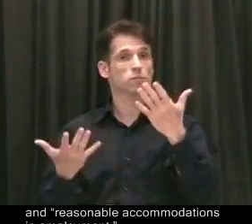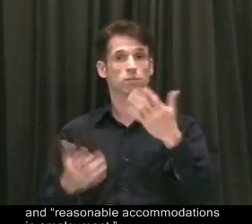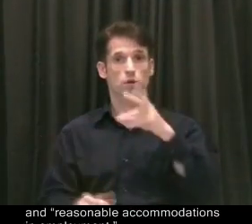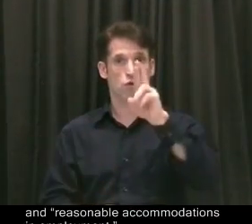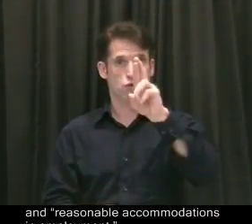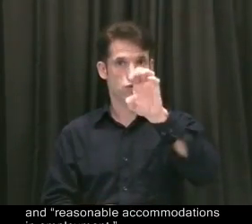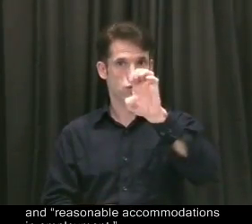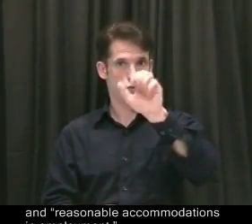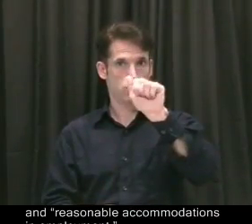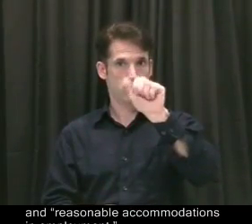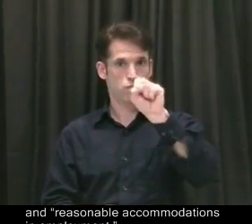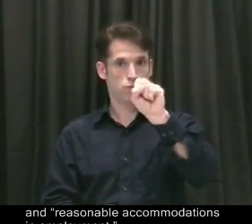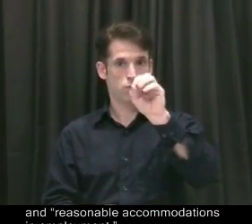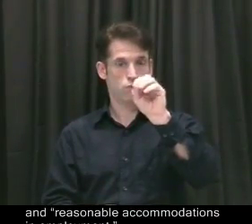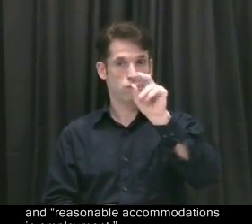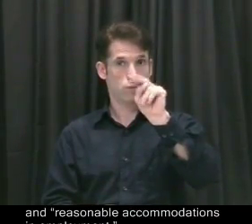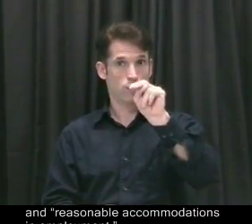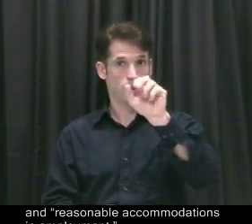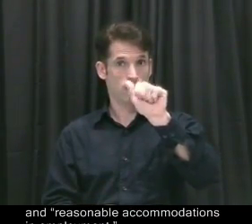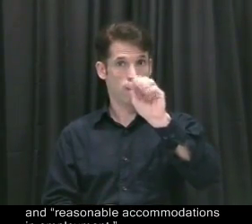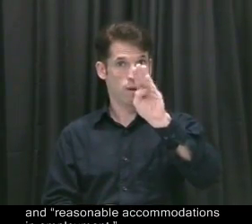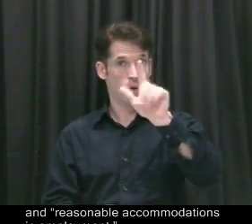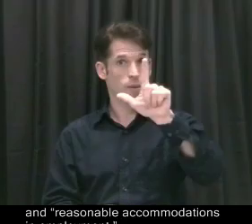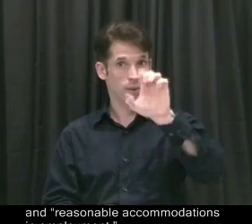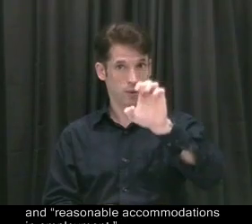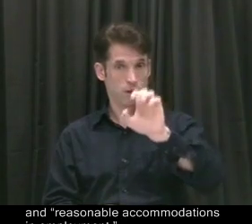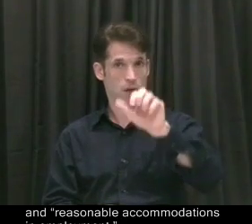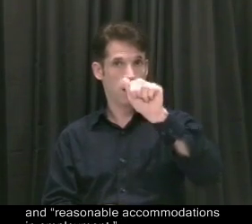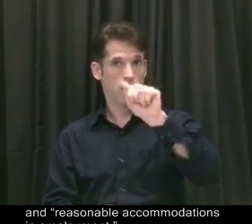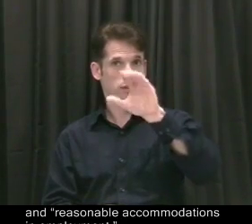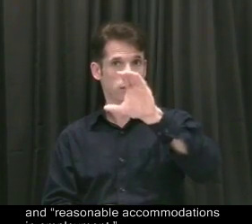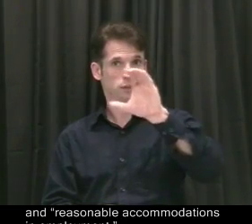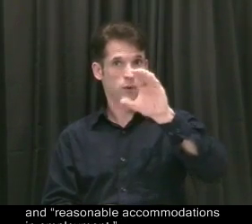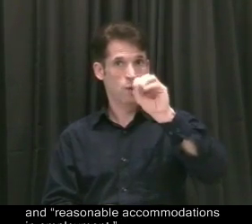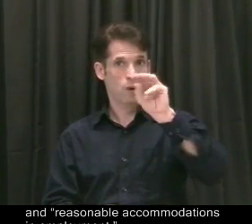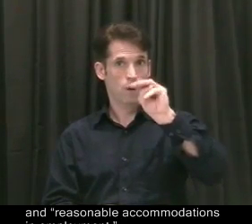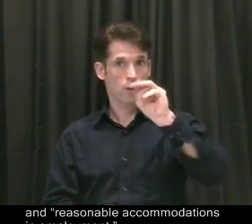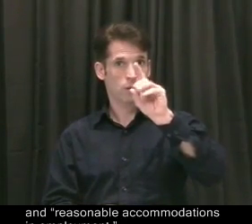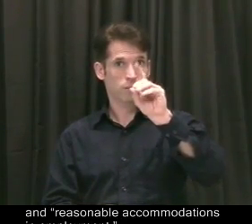and reasonable accommodations in employment.